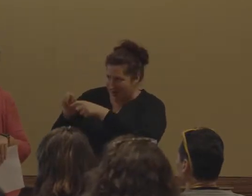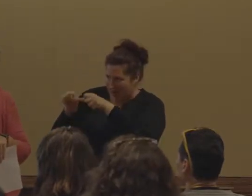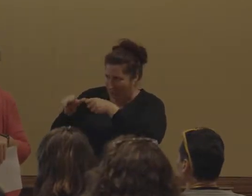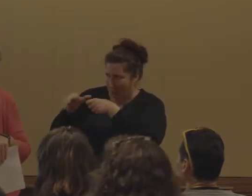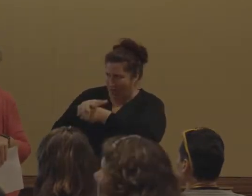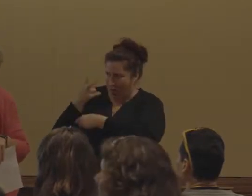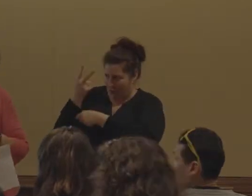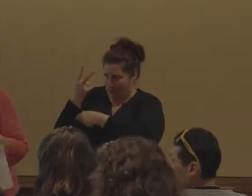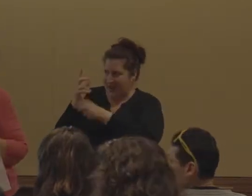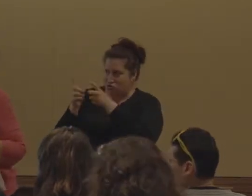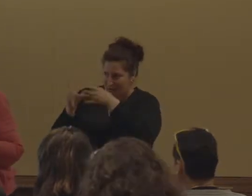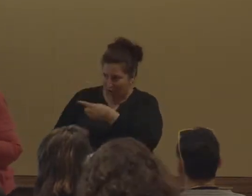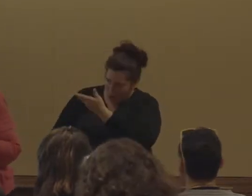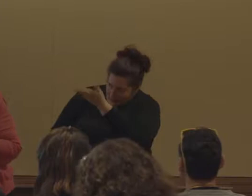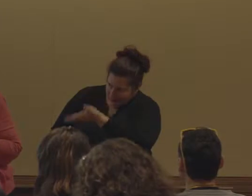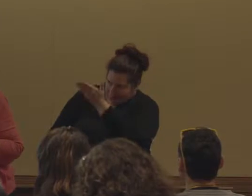3. Okay.